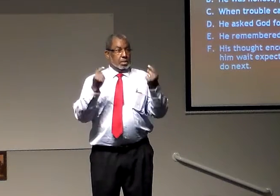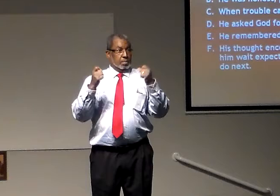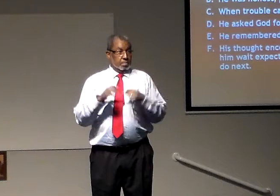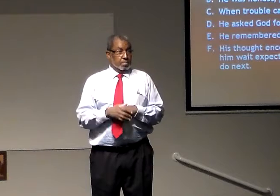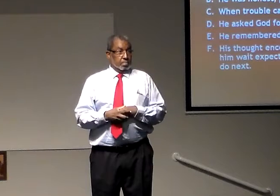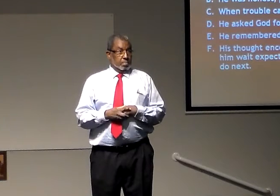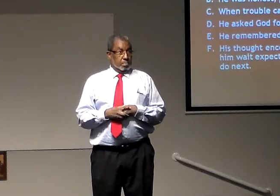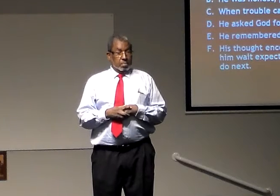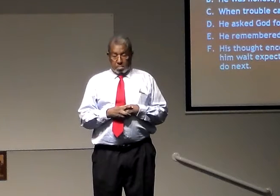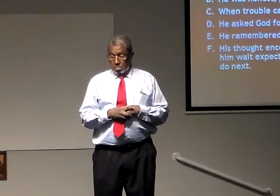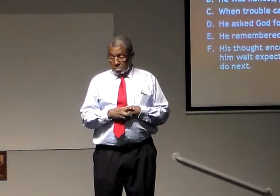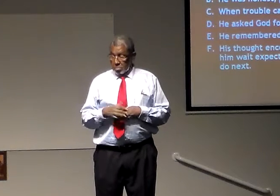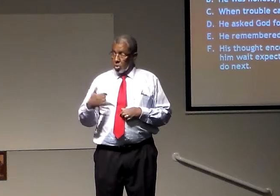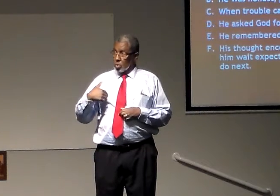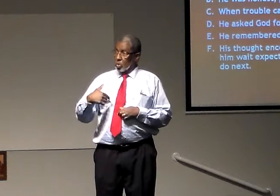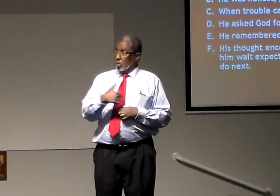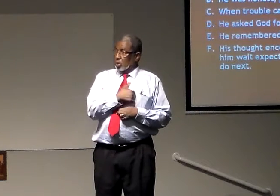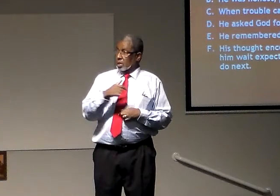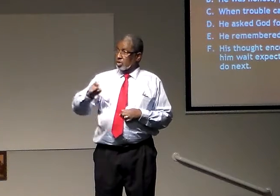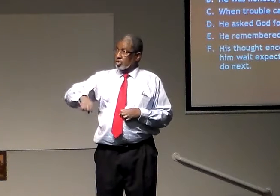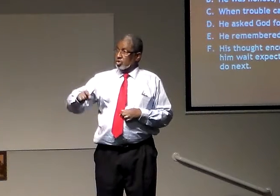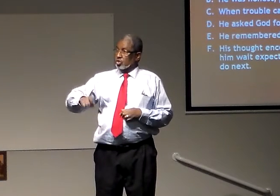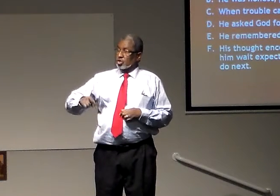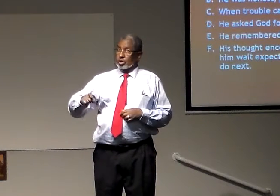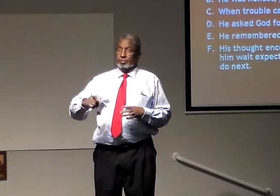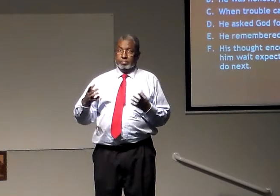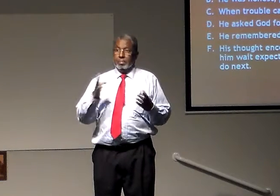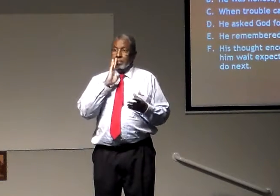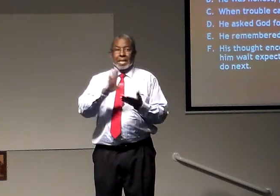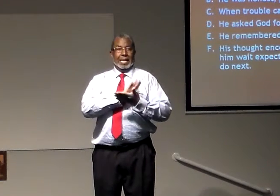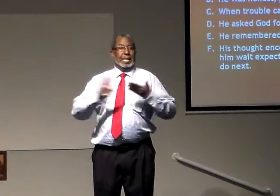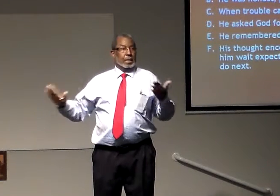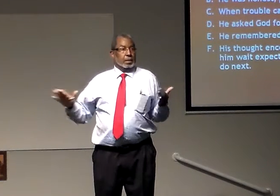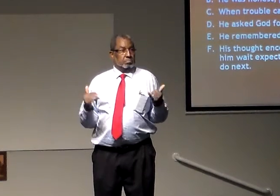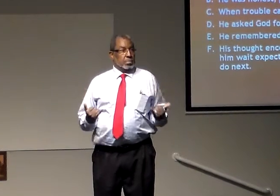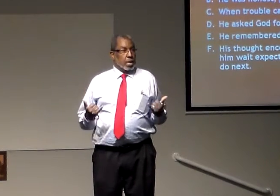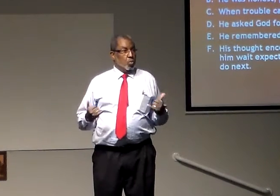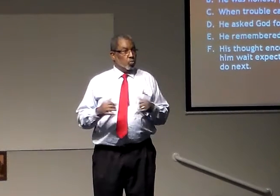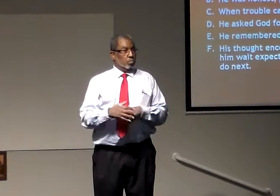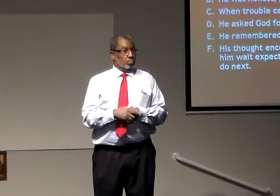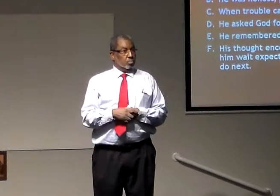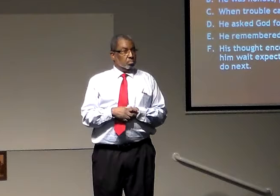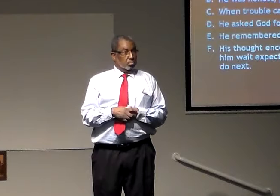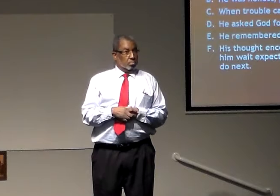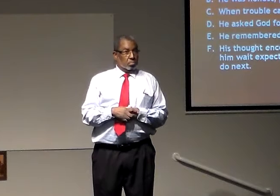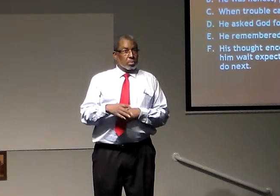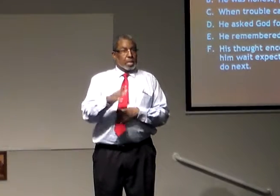He died for our sins. So, our hearts are clean now.